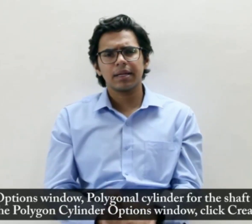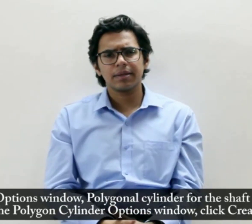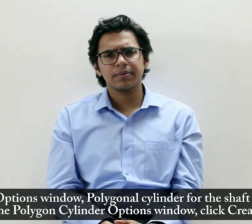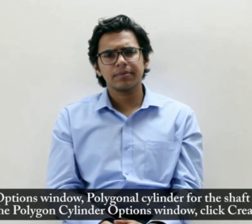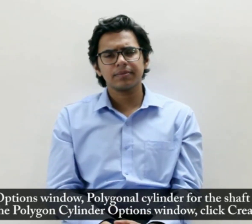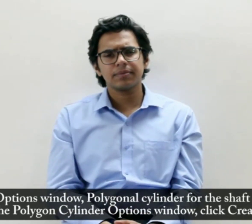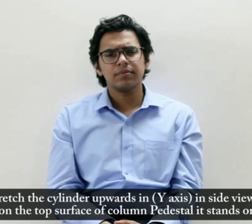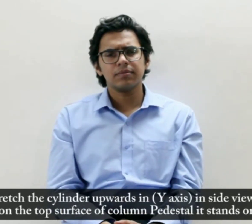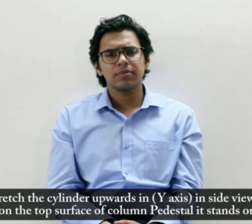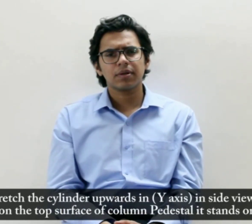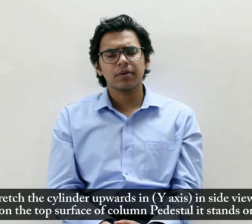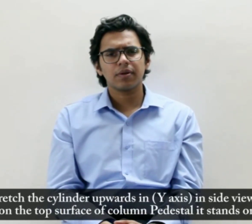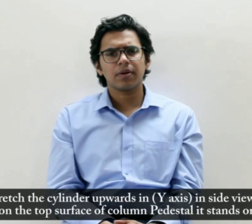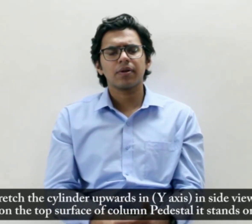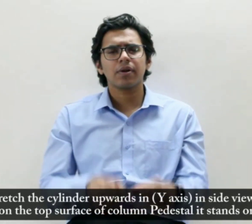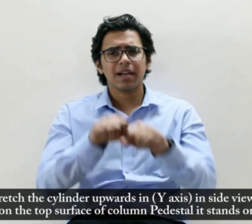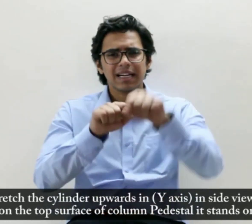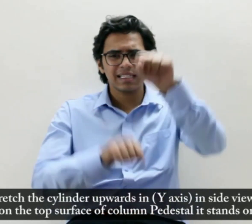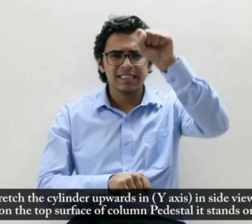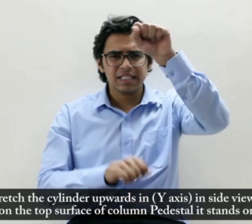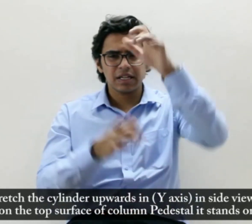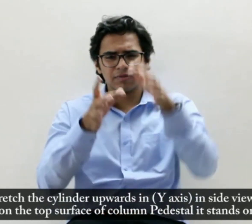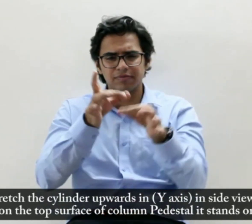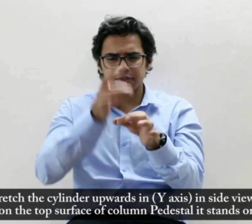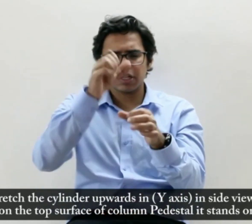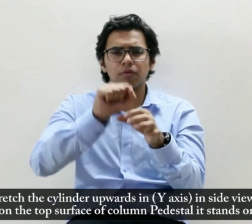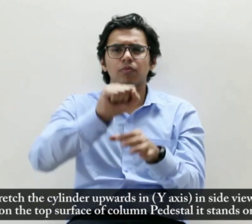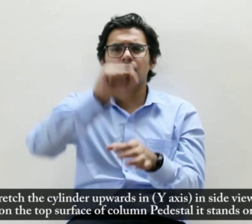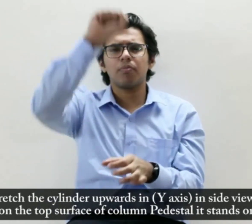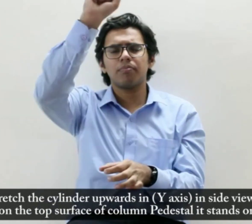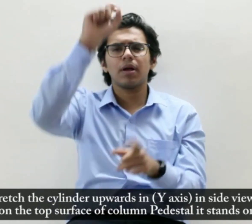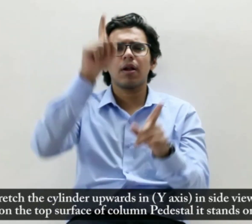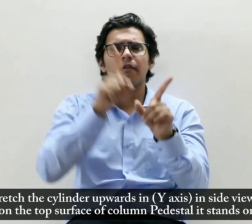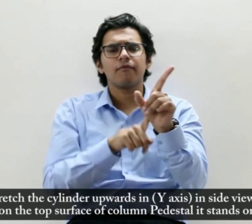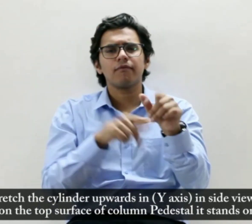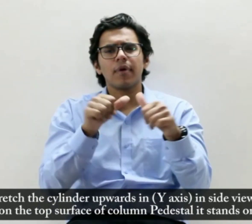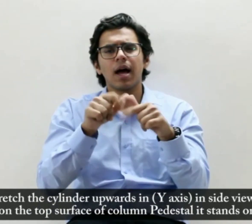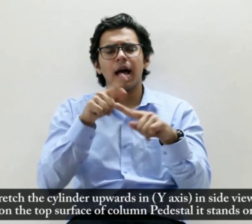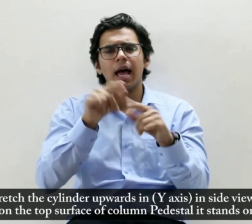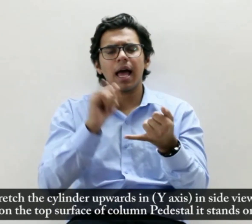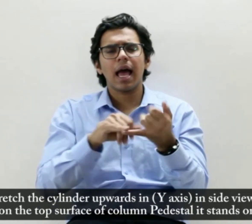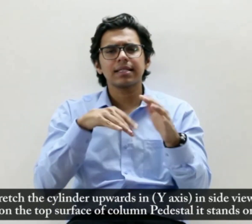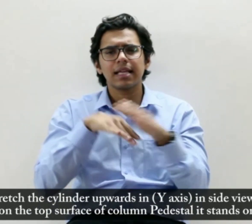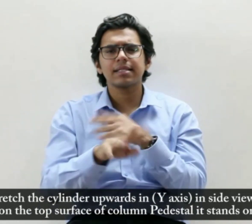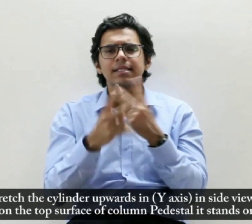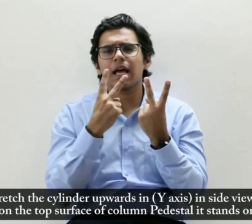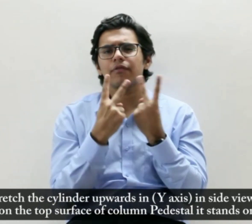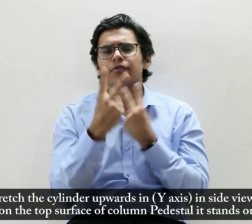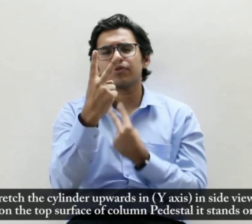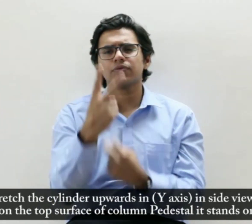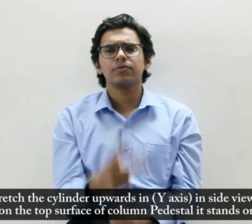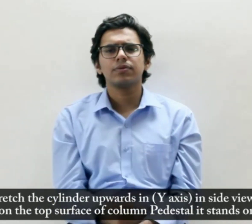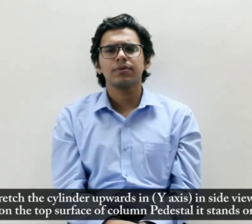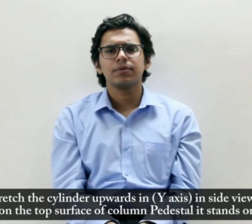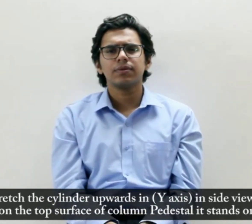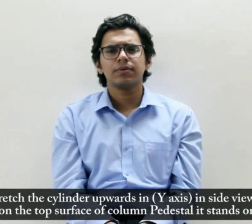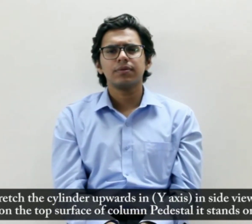Create. Stretch the cylinder upward in y-axis in side view so that the top surface